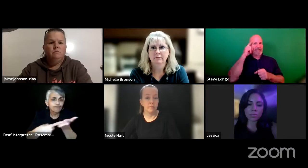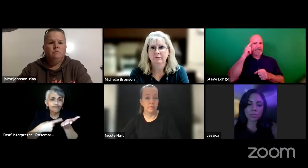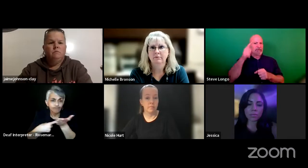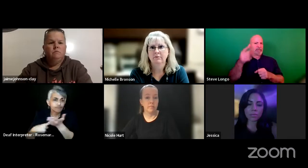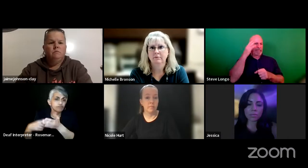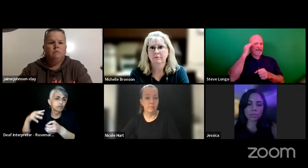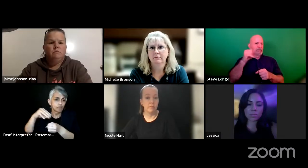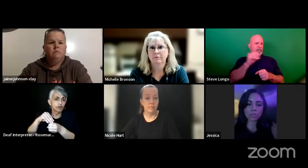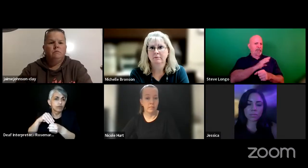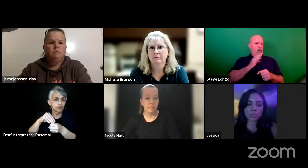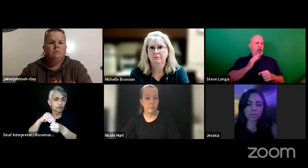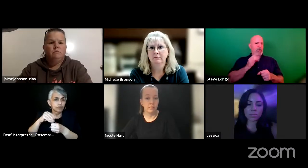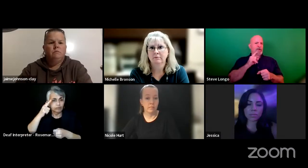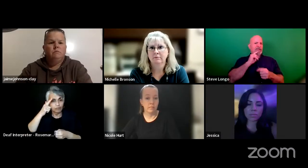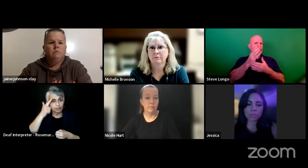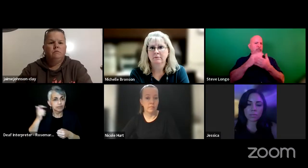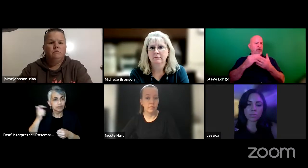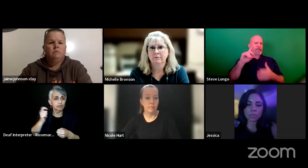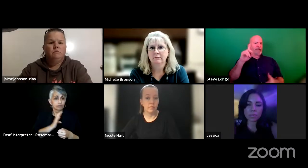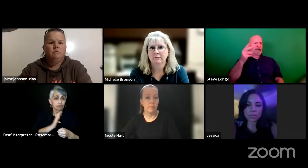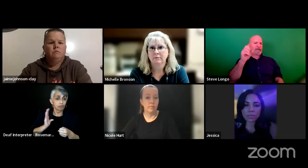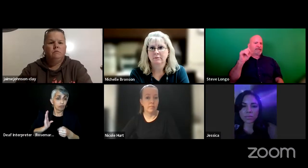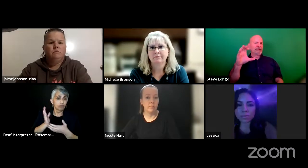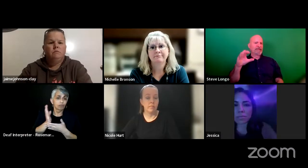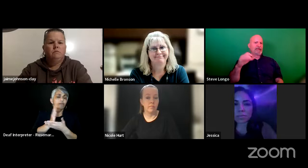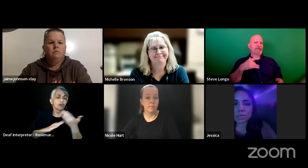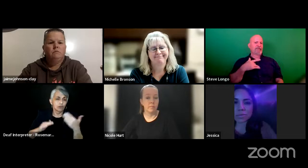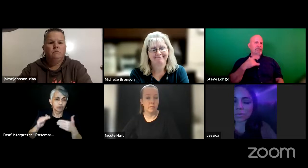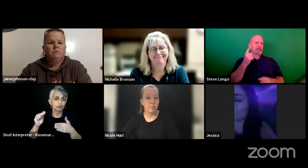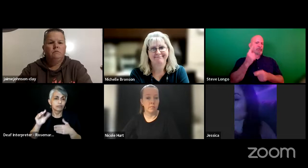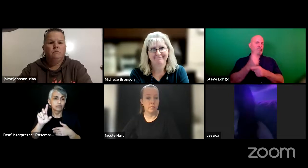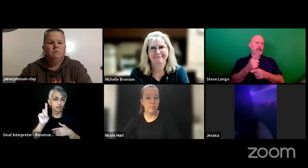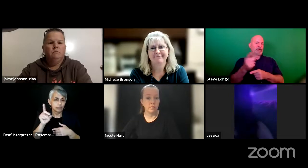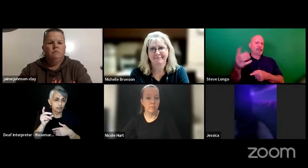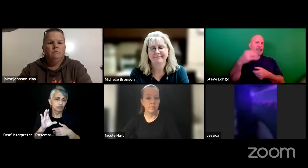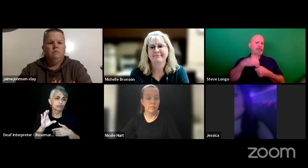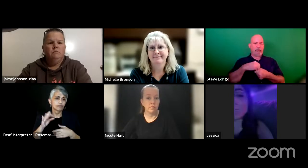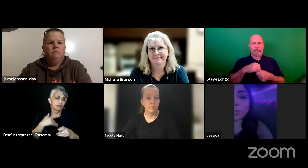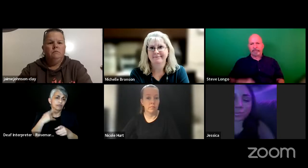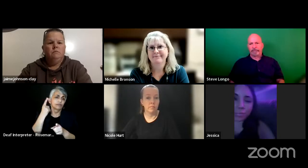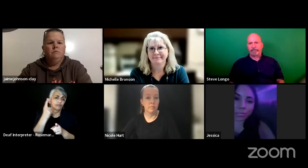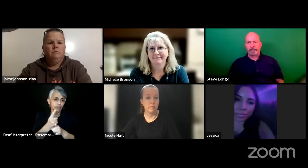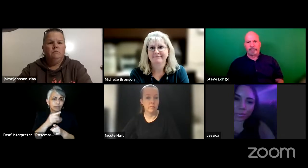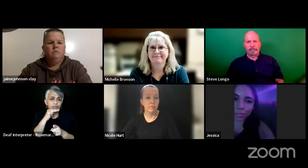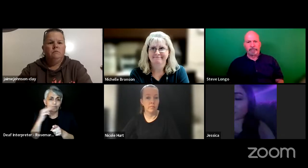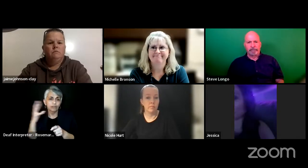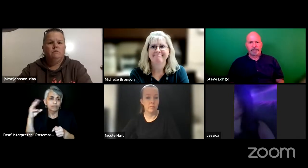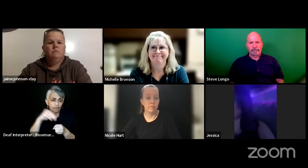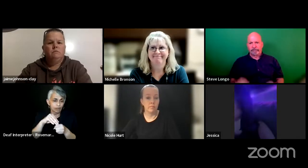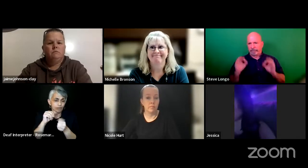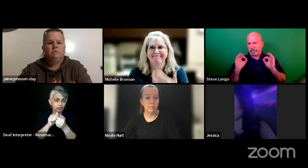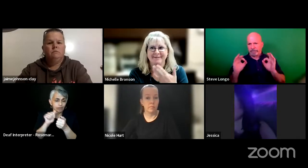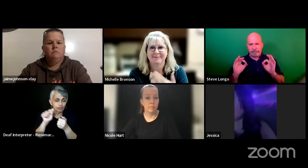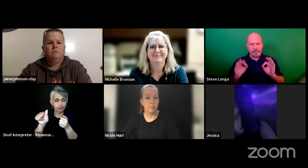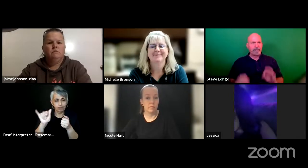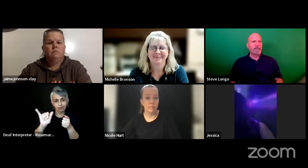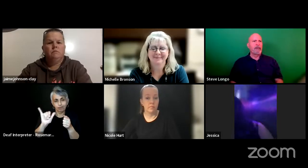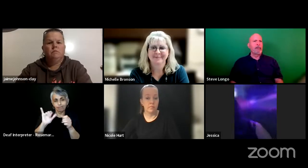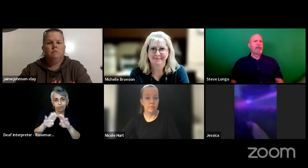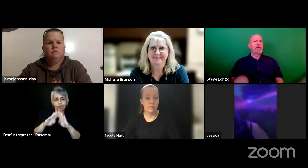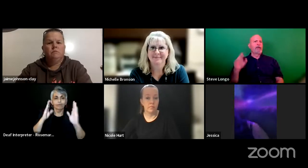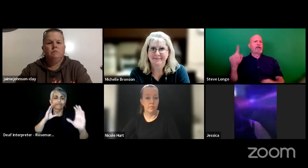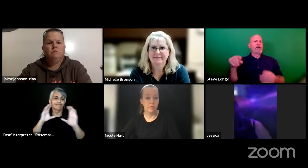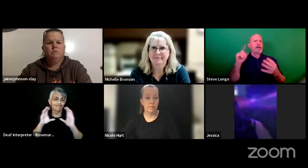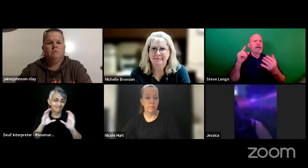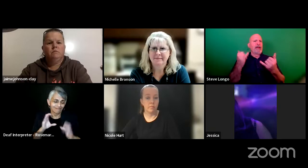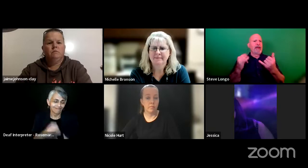So the executive director was involved in that process. Since the board is part of DHHSC, it felt only right that the